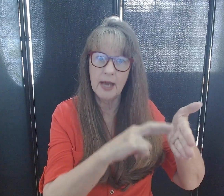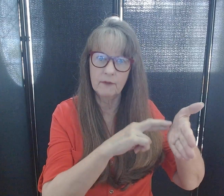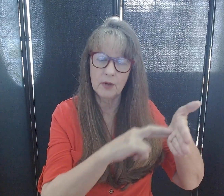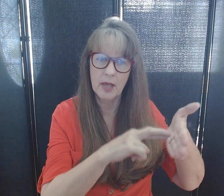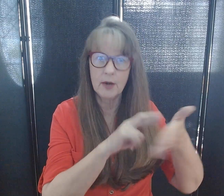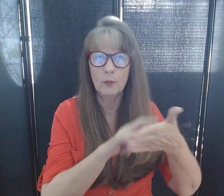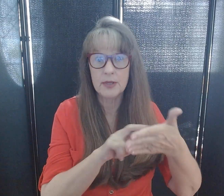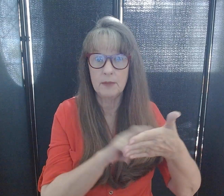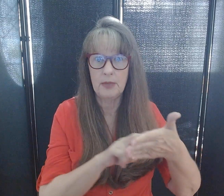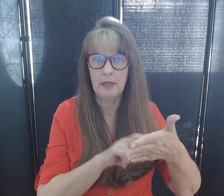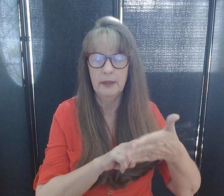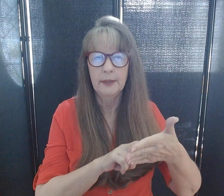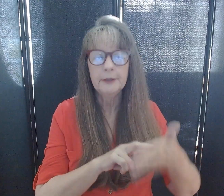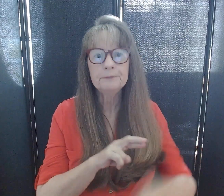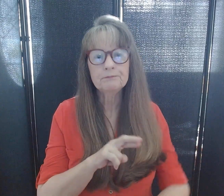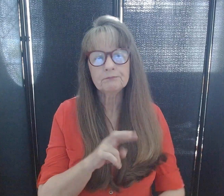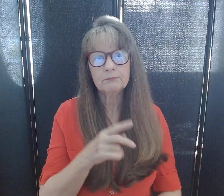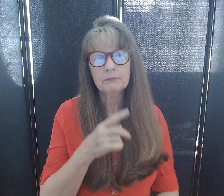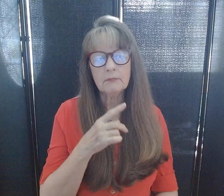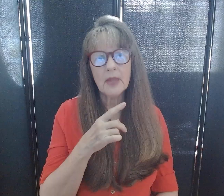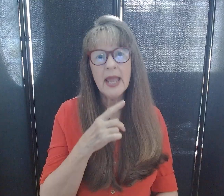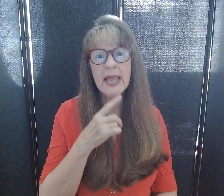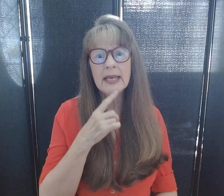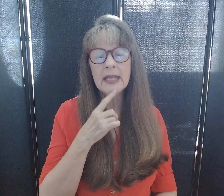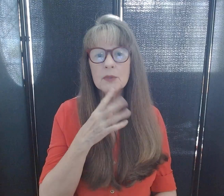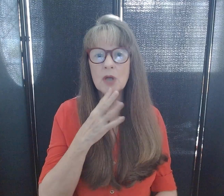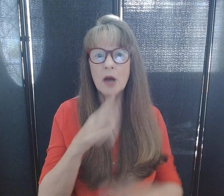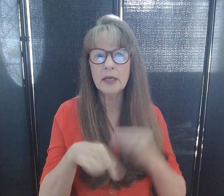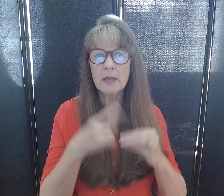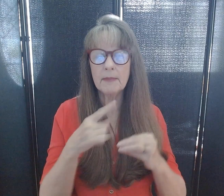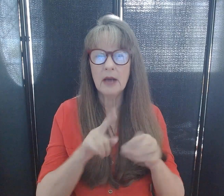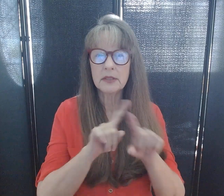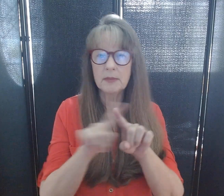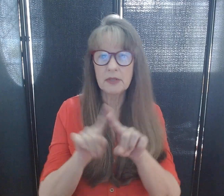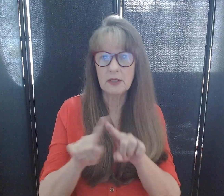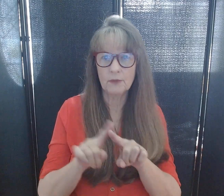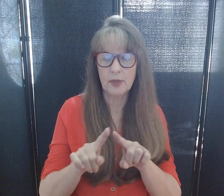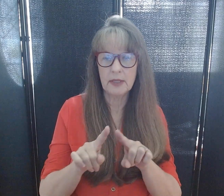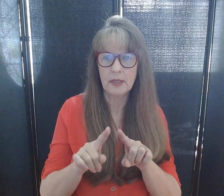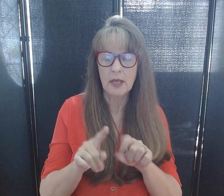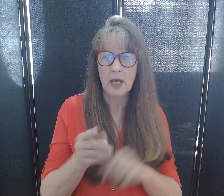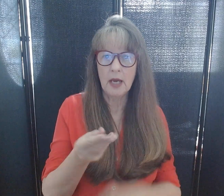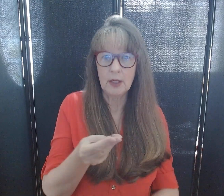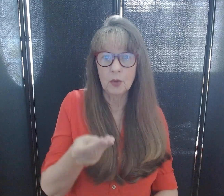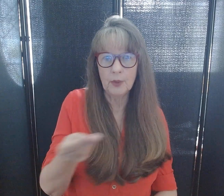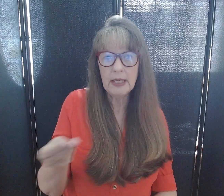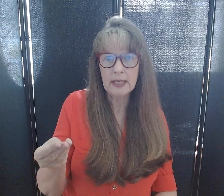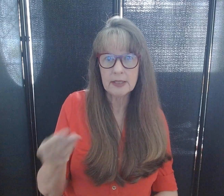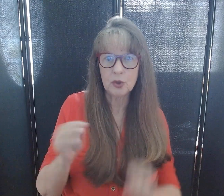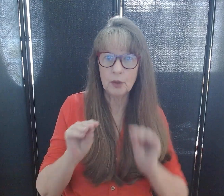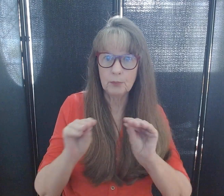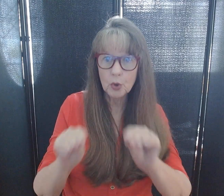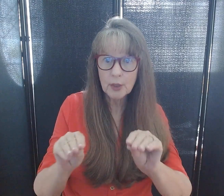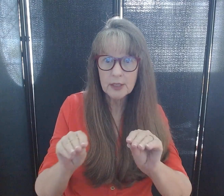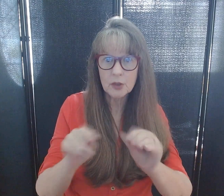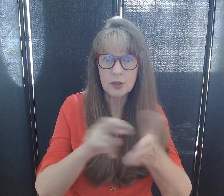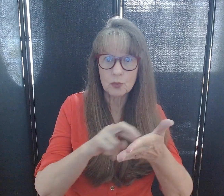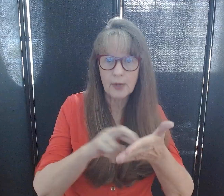for line, a recipe. And it was talking about some of the different ingredients that you could put into this